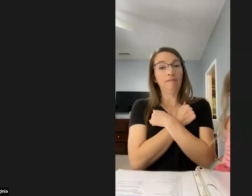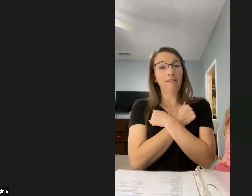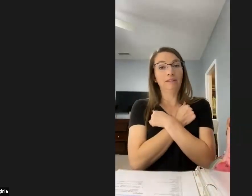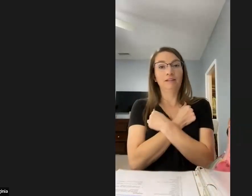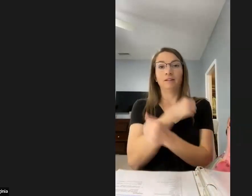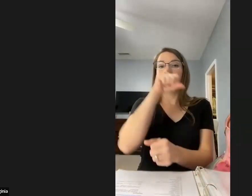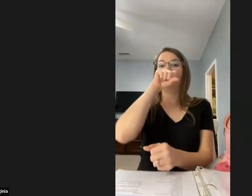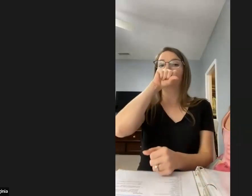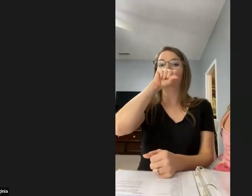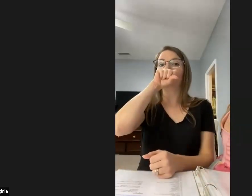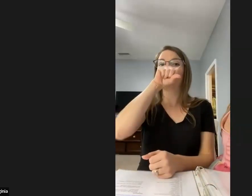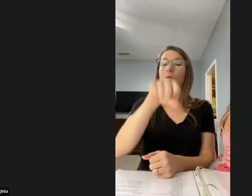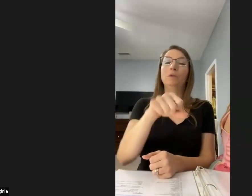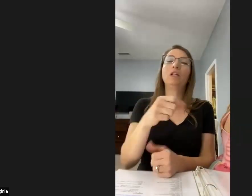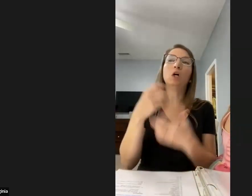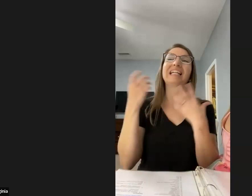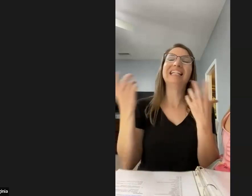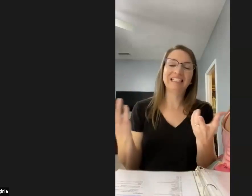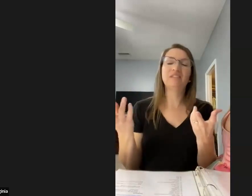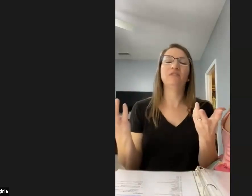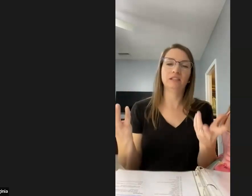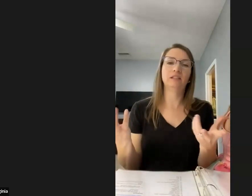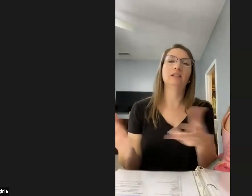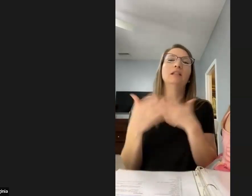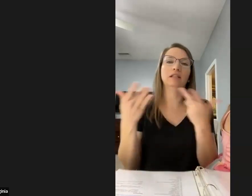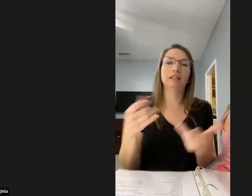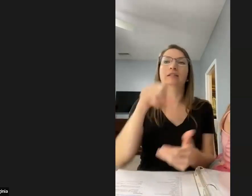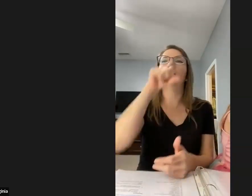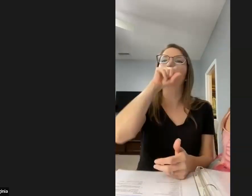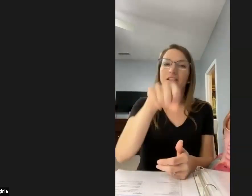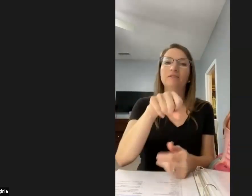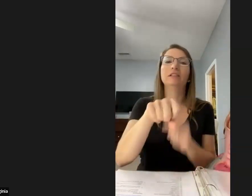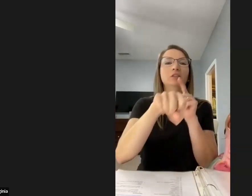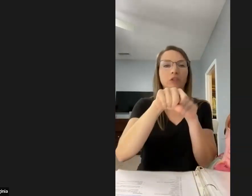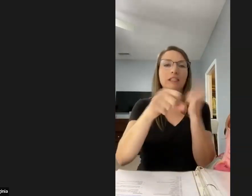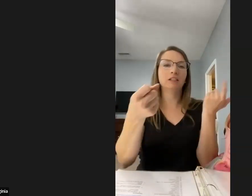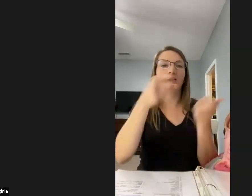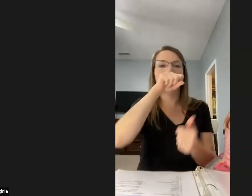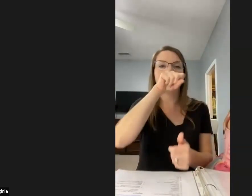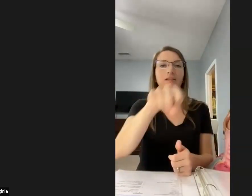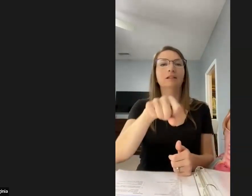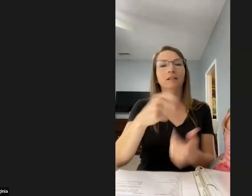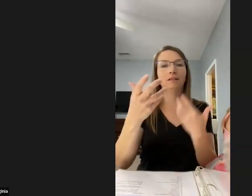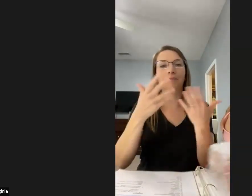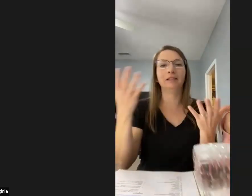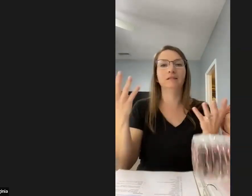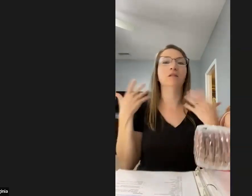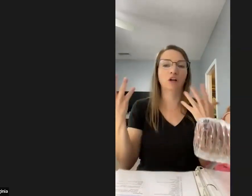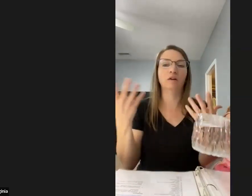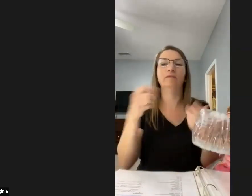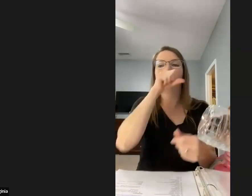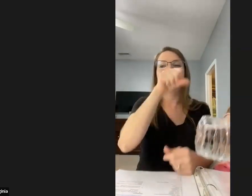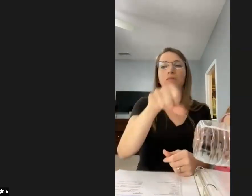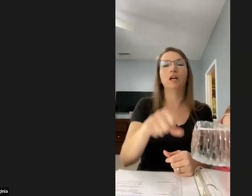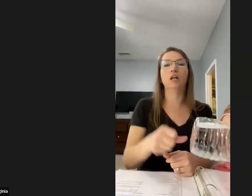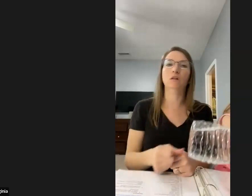love, and what we call kiss fist in ASL. Kiss fist, because you're kissing your fist, and it means love. I